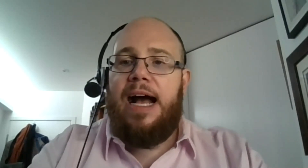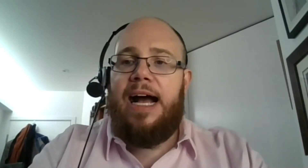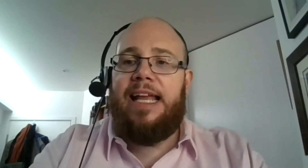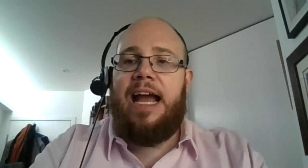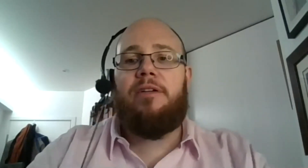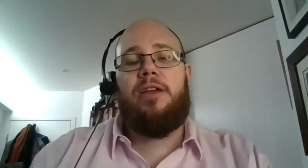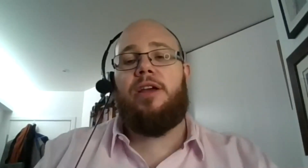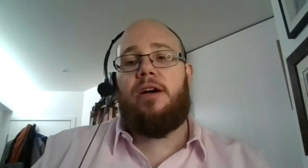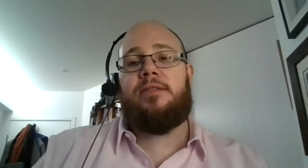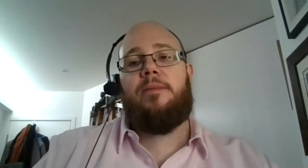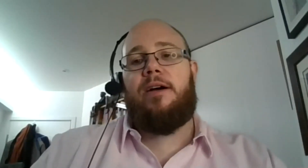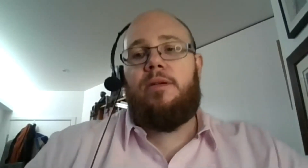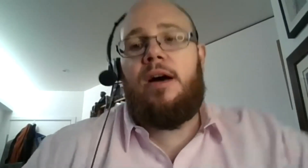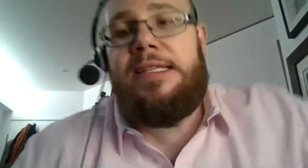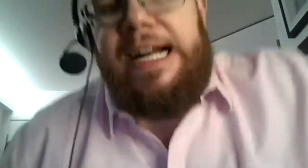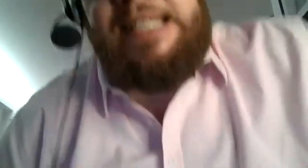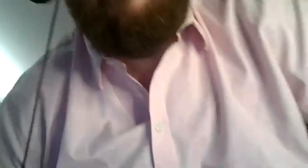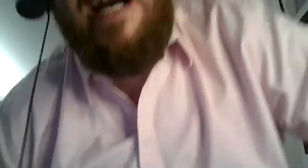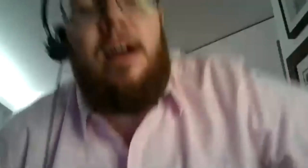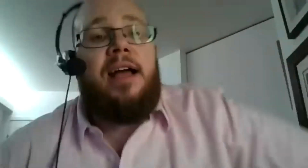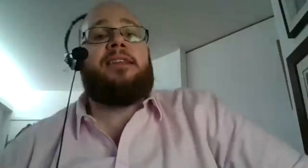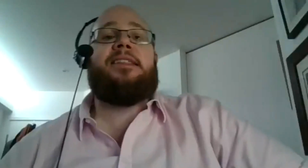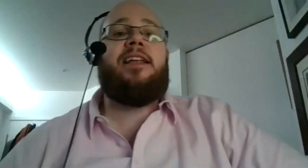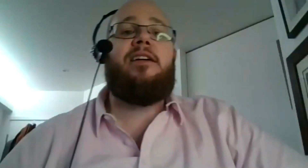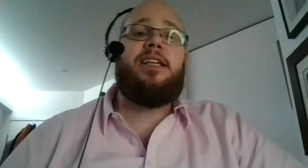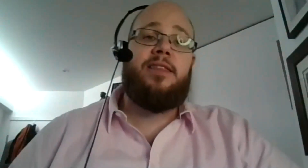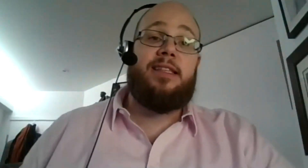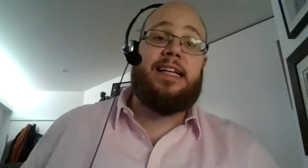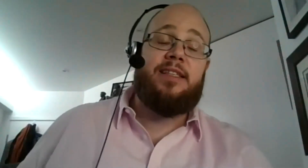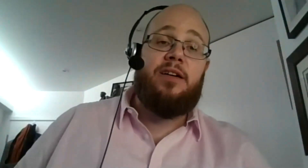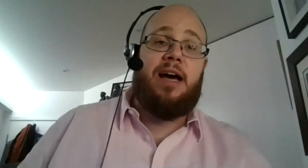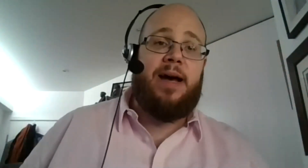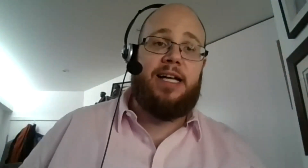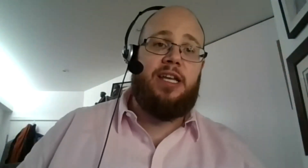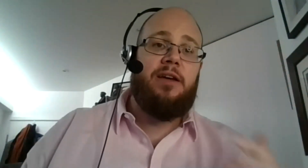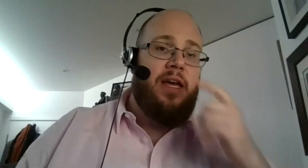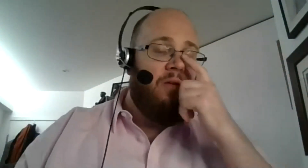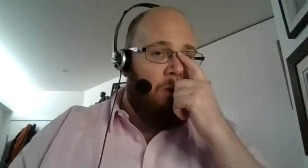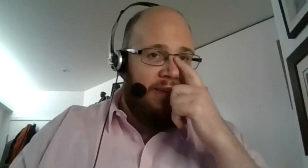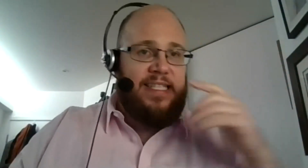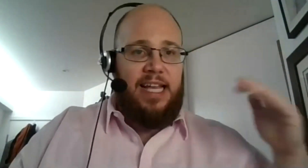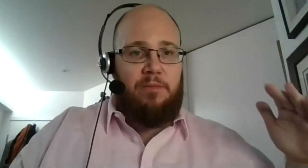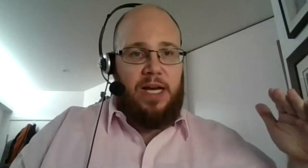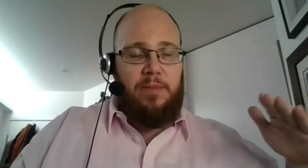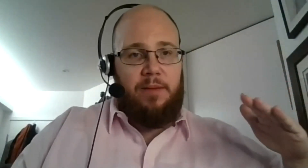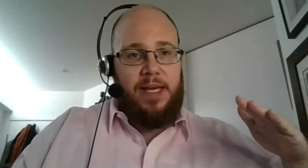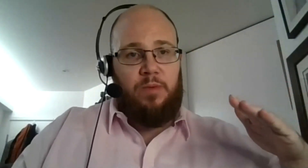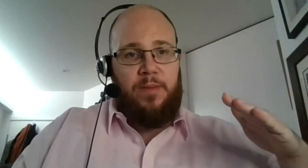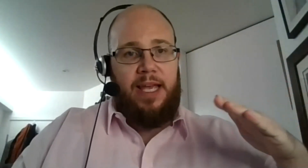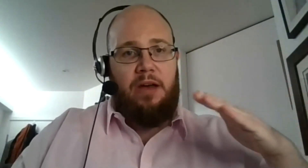And Carol, you know, you're asking about, are the stats so bad? As I said, I don't think the stats are that bad. You know, what we've seen in Birmingham is we've been going